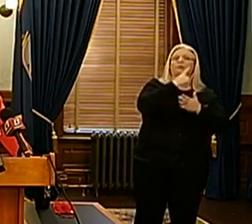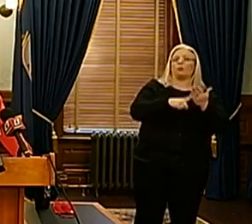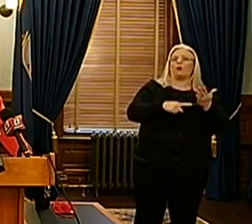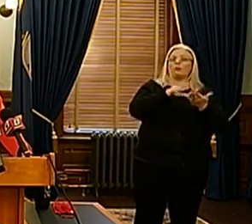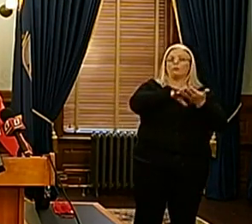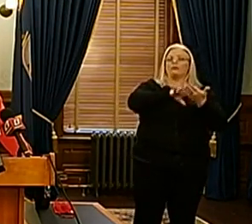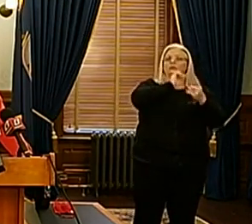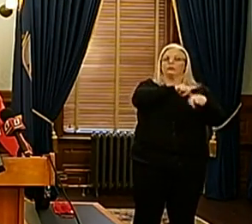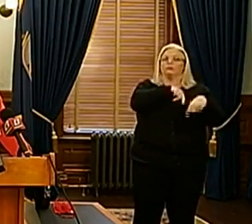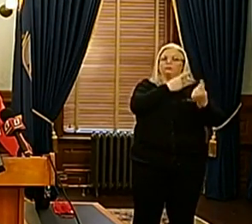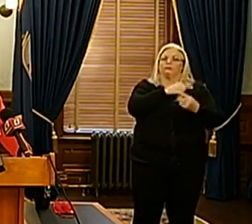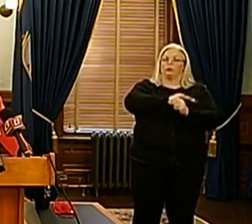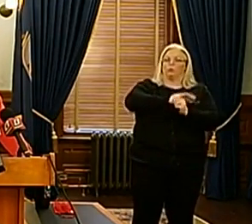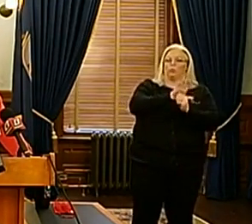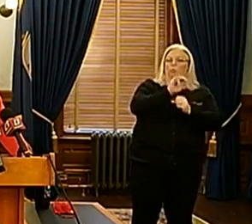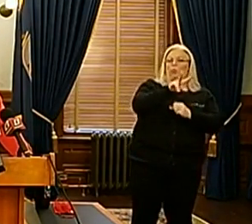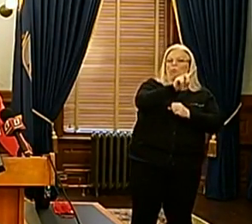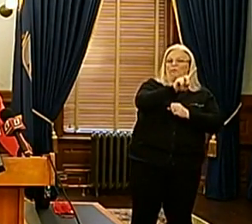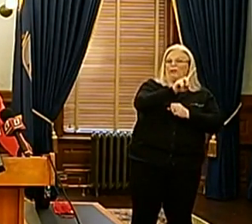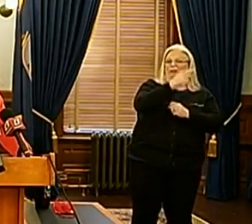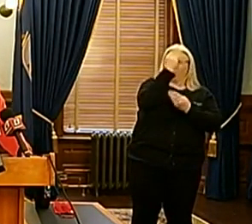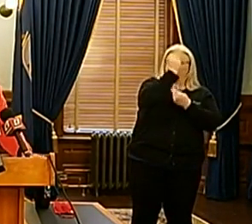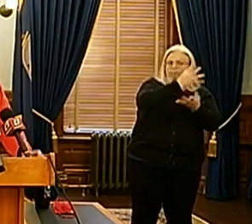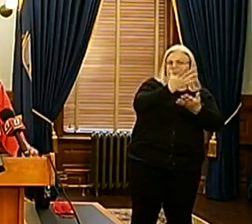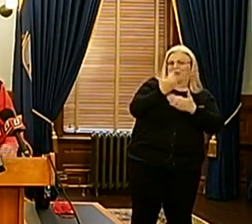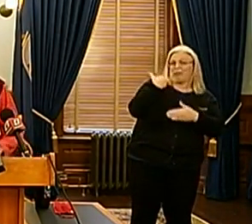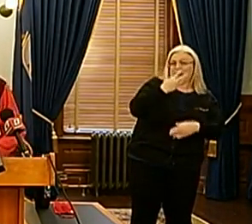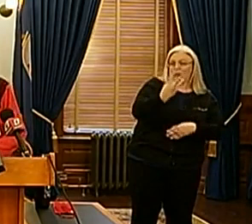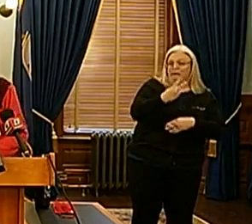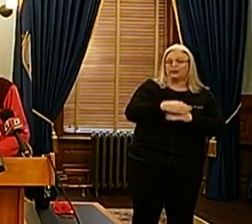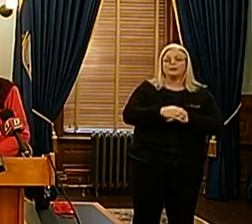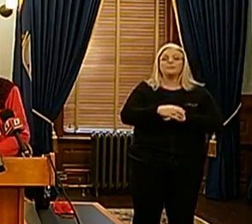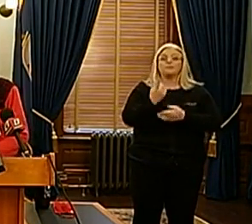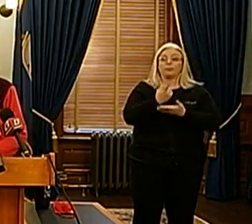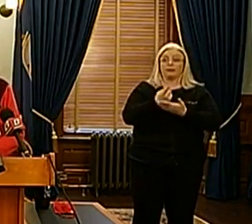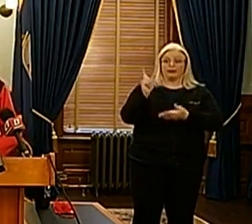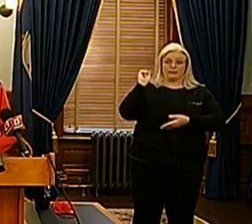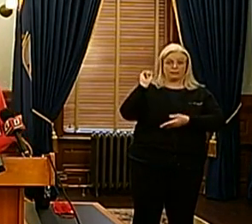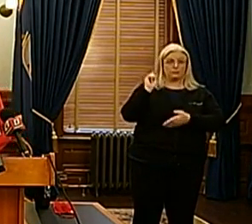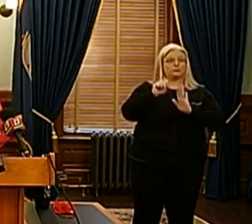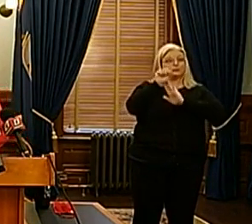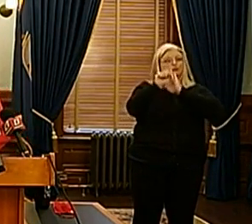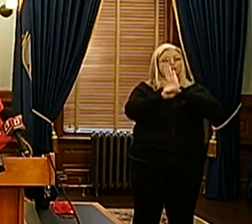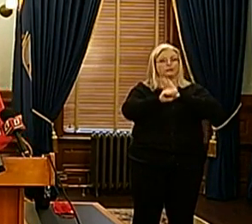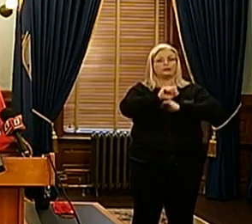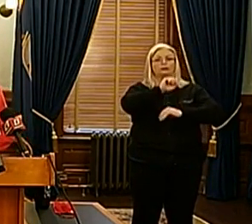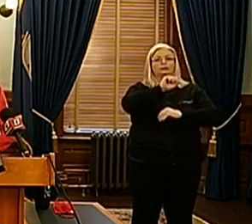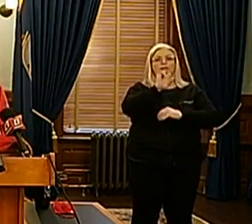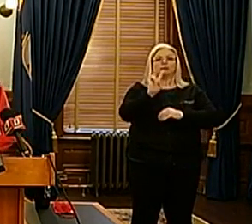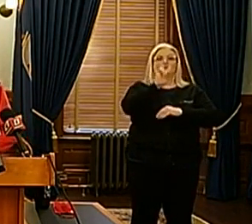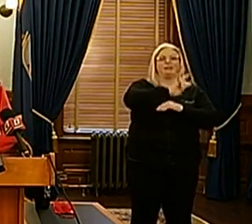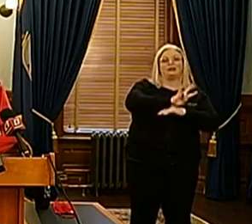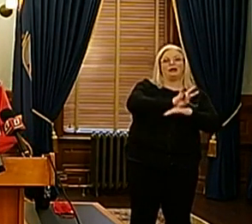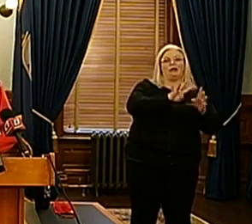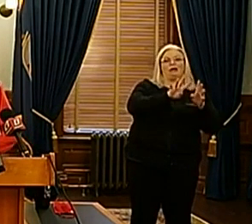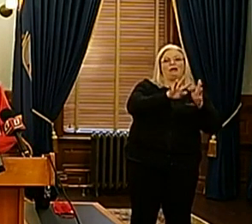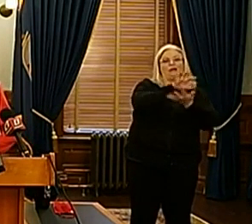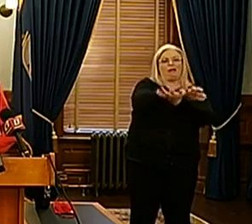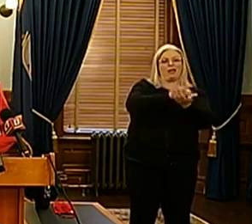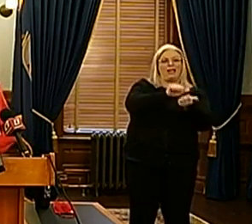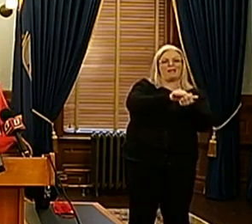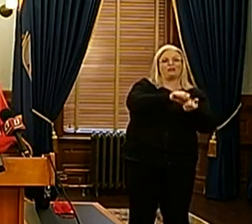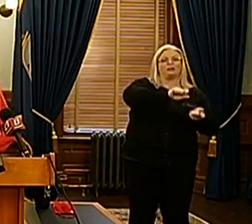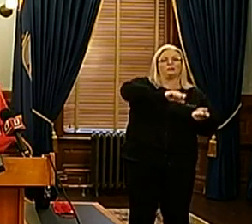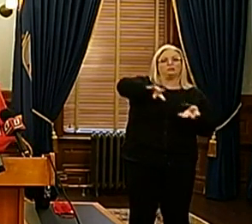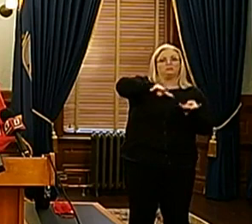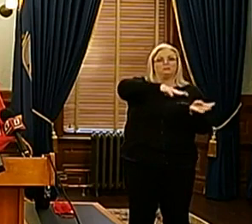have learned since my COVID update last Wednesday. Last week, our state's 7-day rolling average test